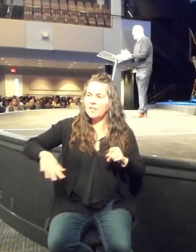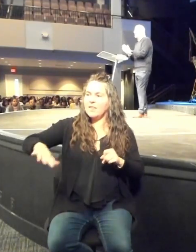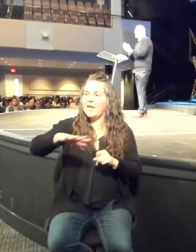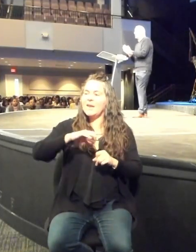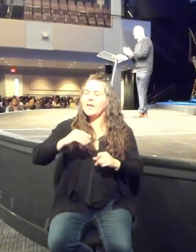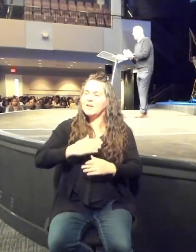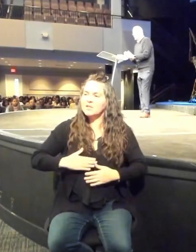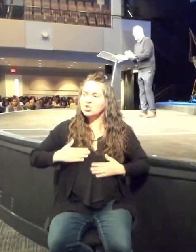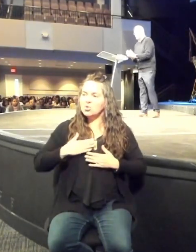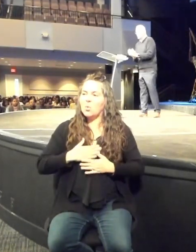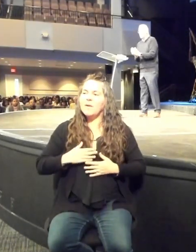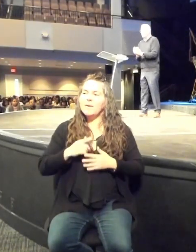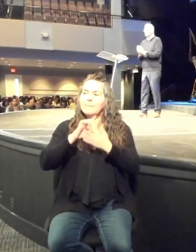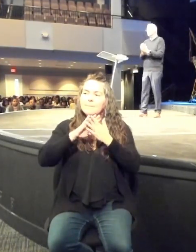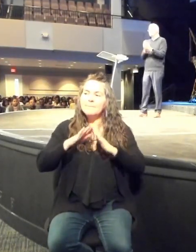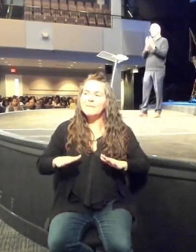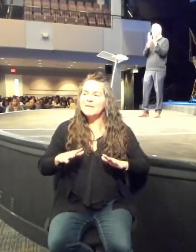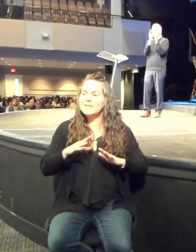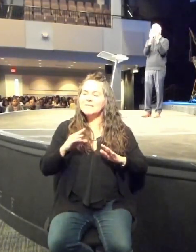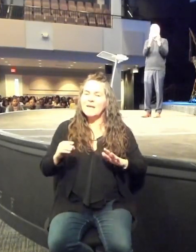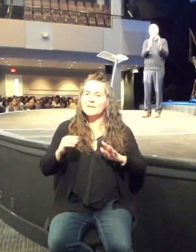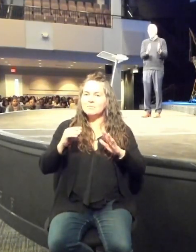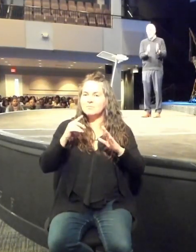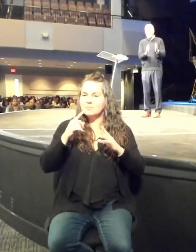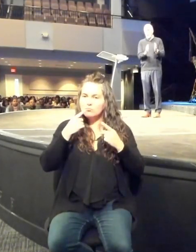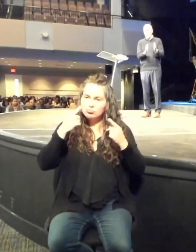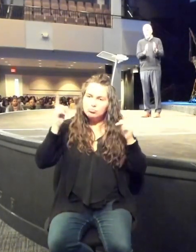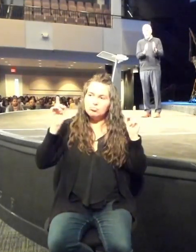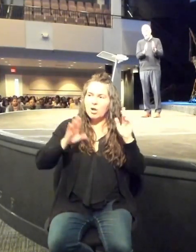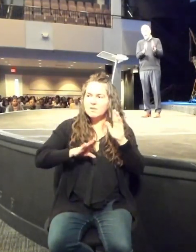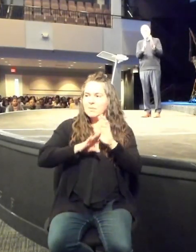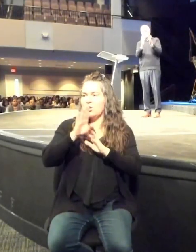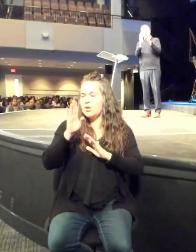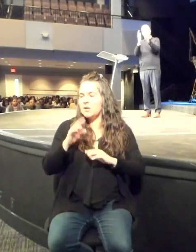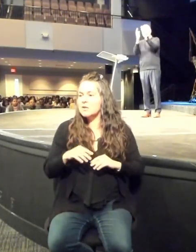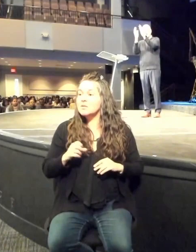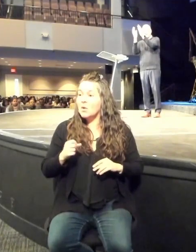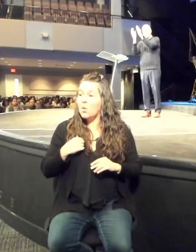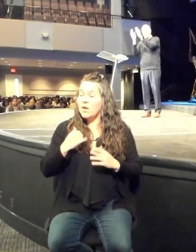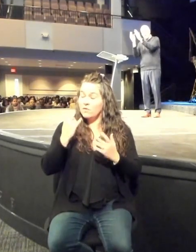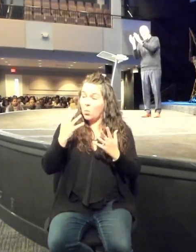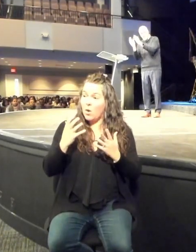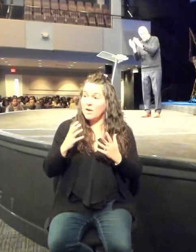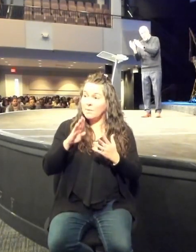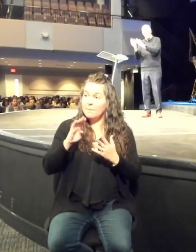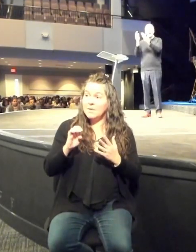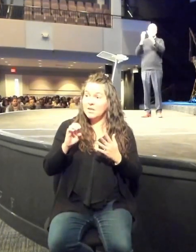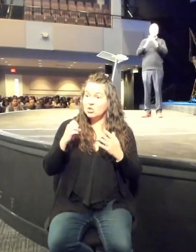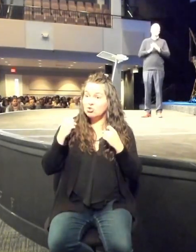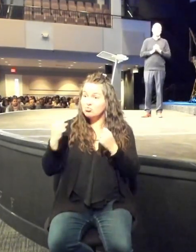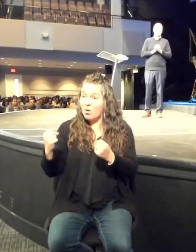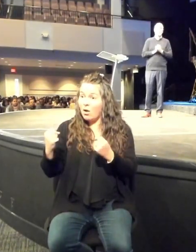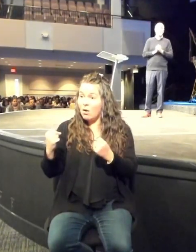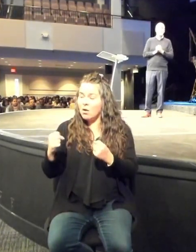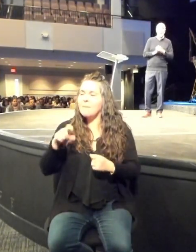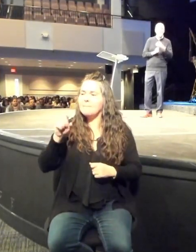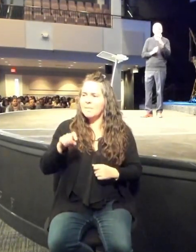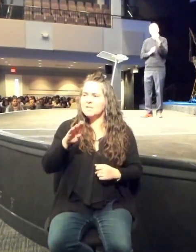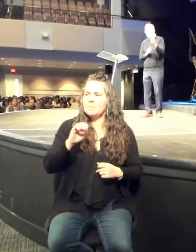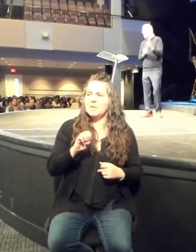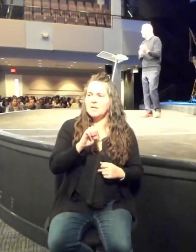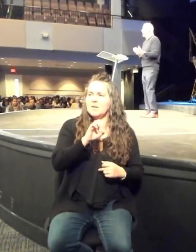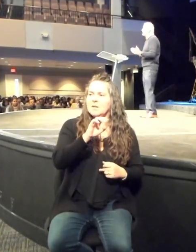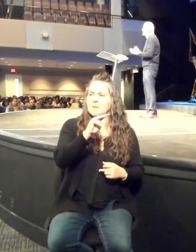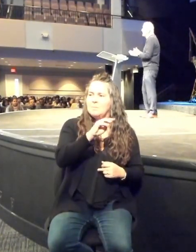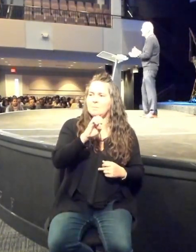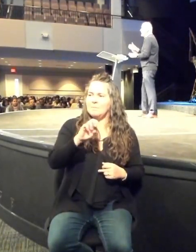peace and prosperity. So if you want to be strong, you have to be weak. If you want to be